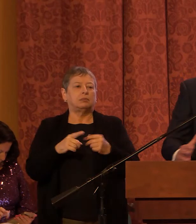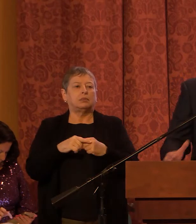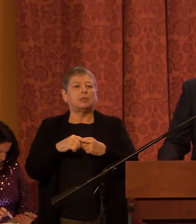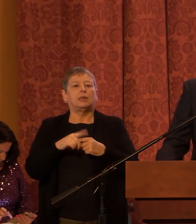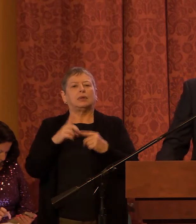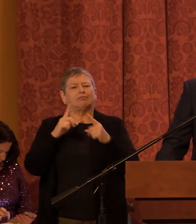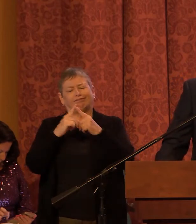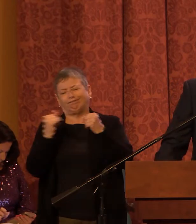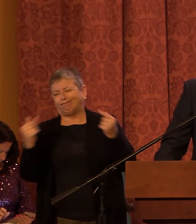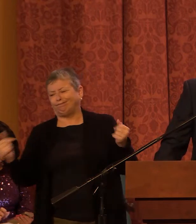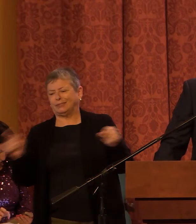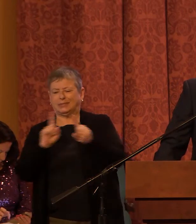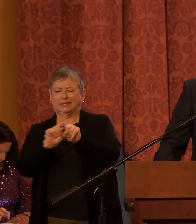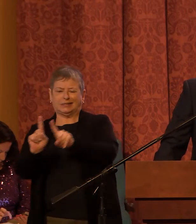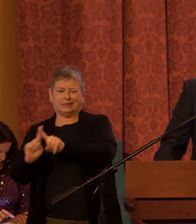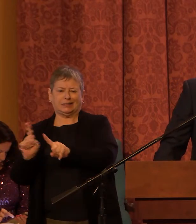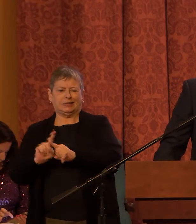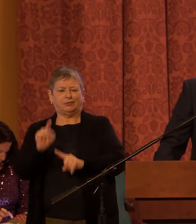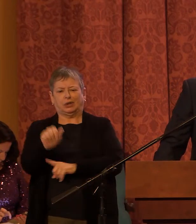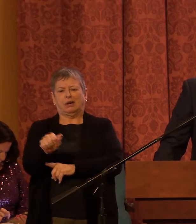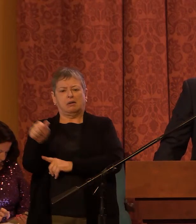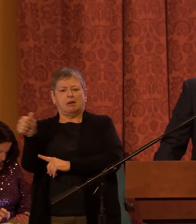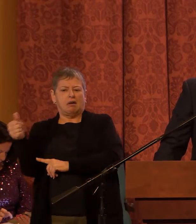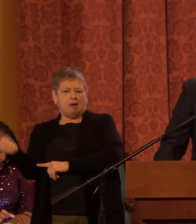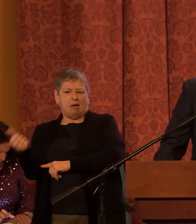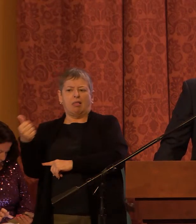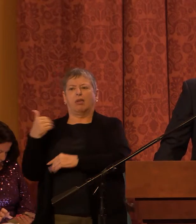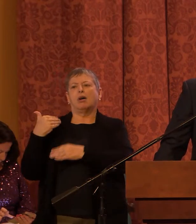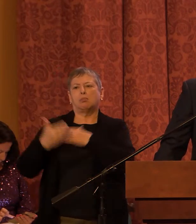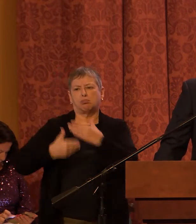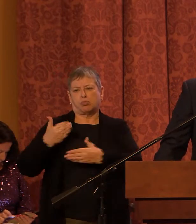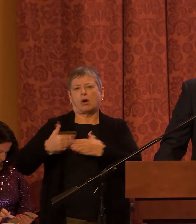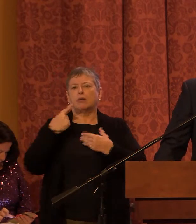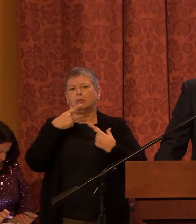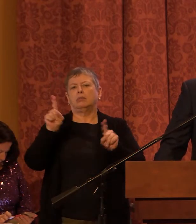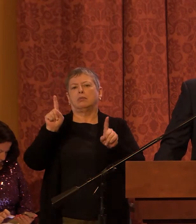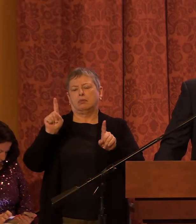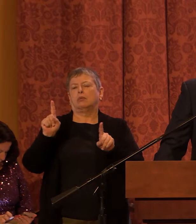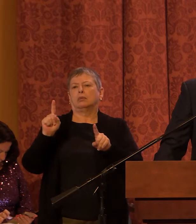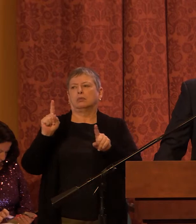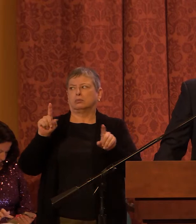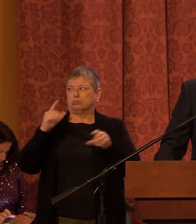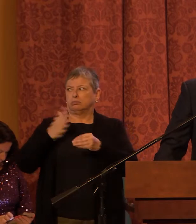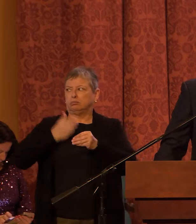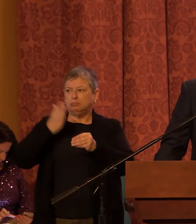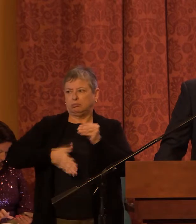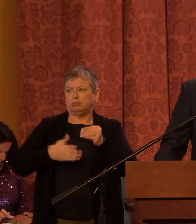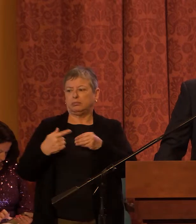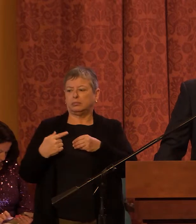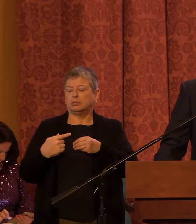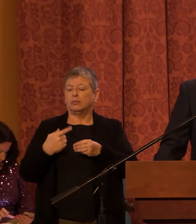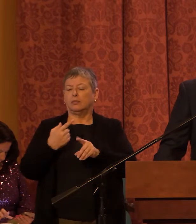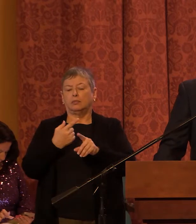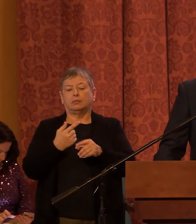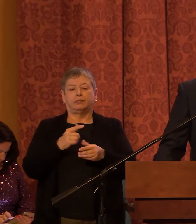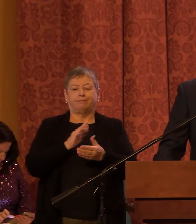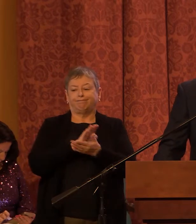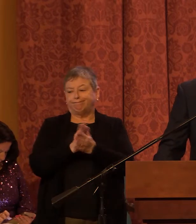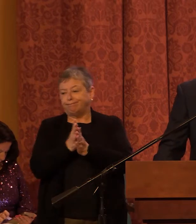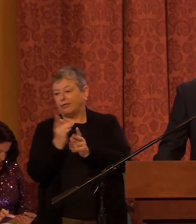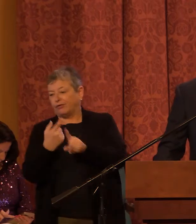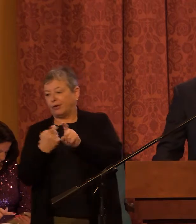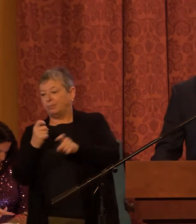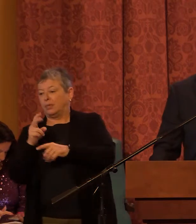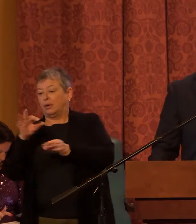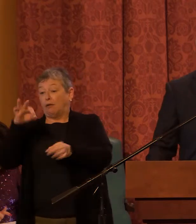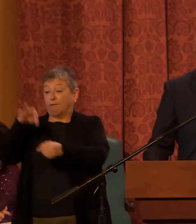there's a whole litany of other progress that has been made, from voting rights, I mean, you